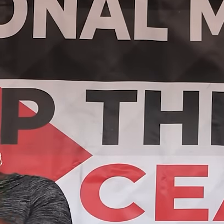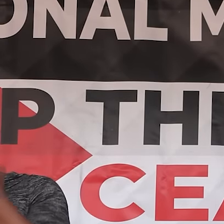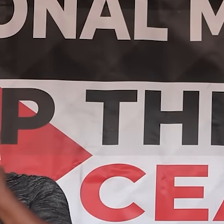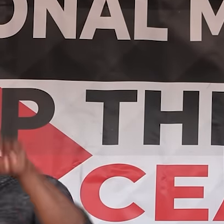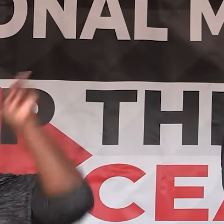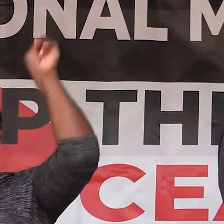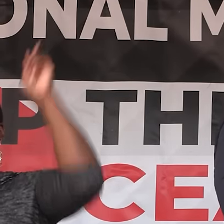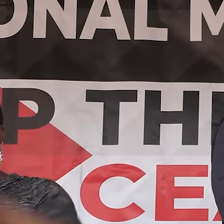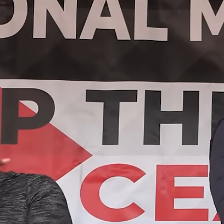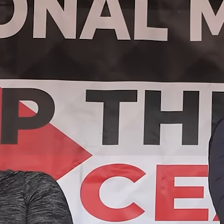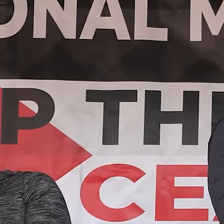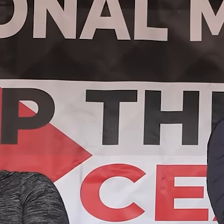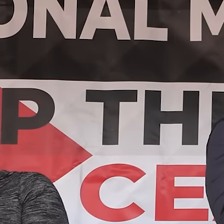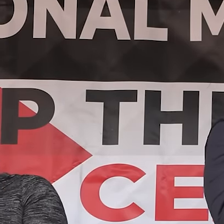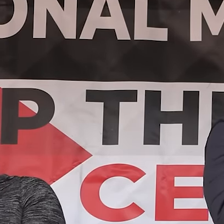2024.